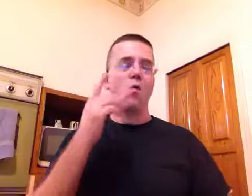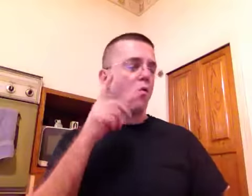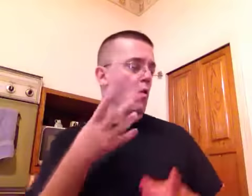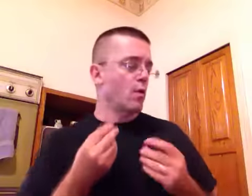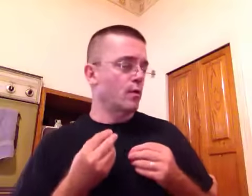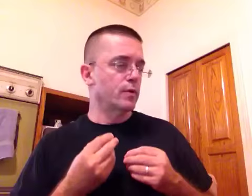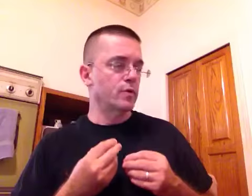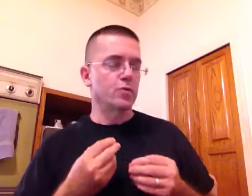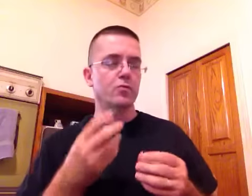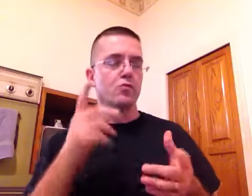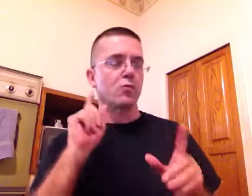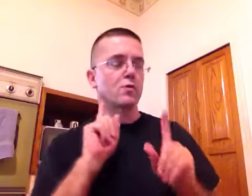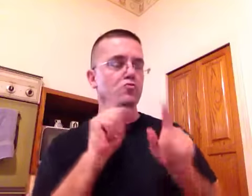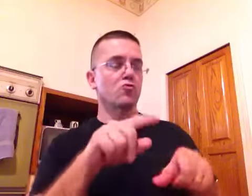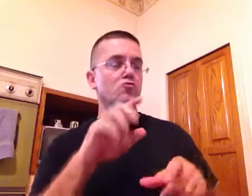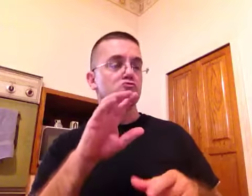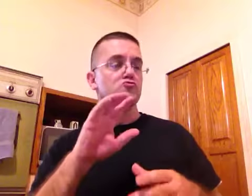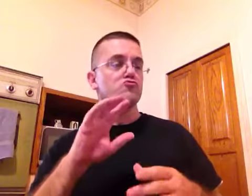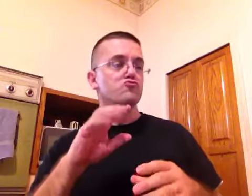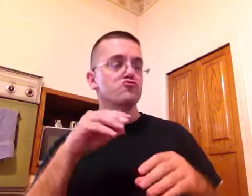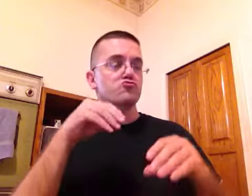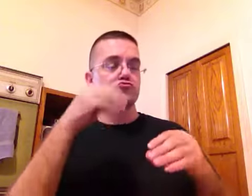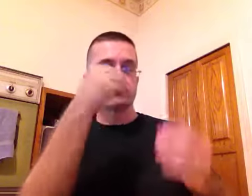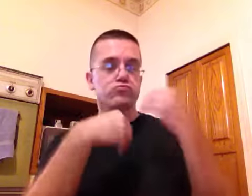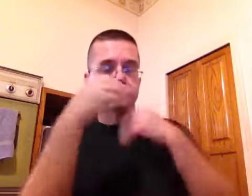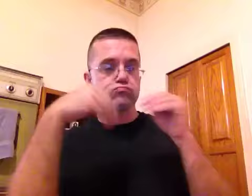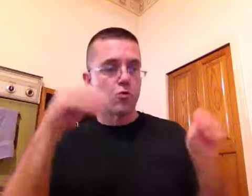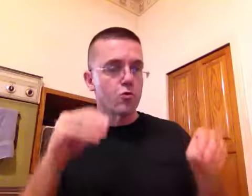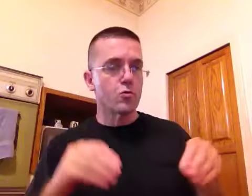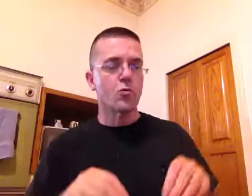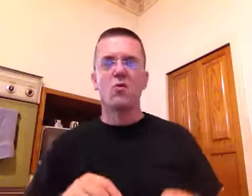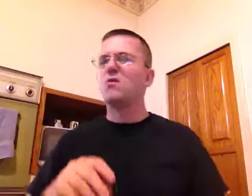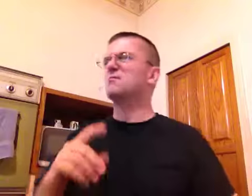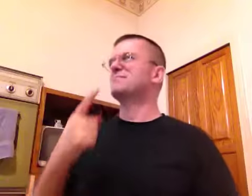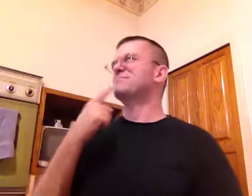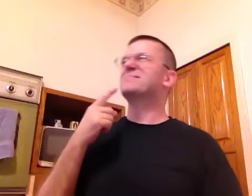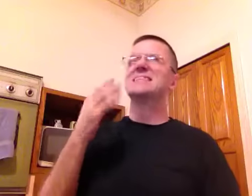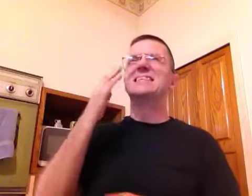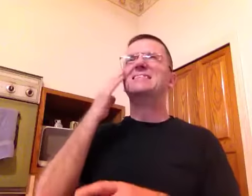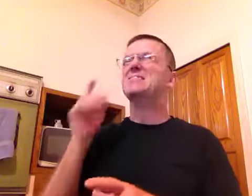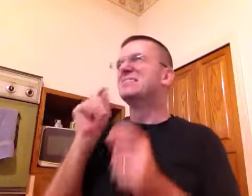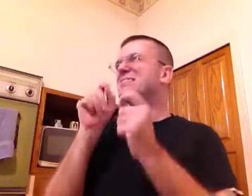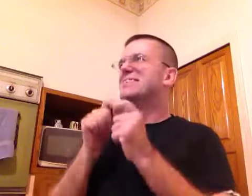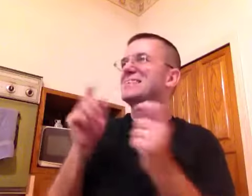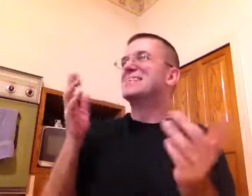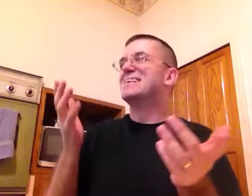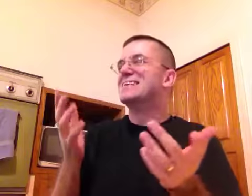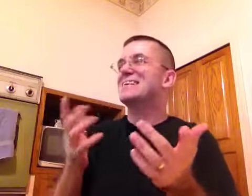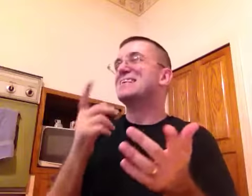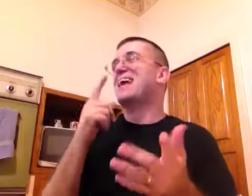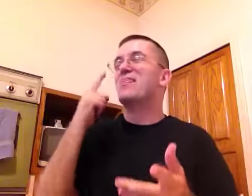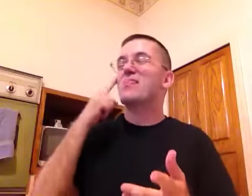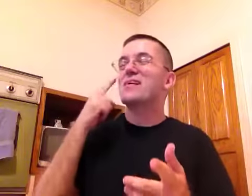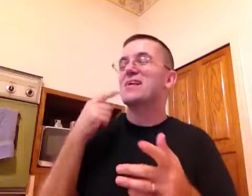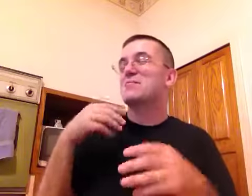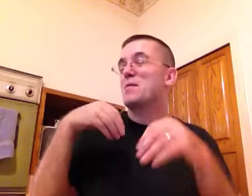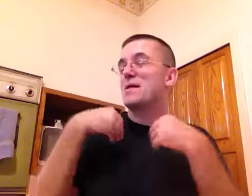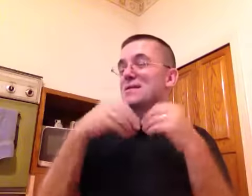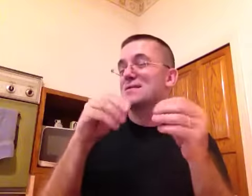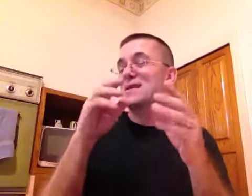just sometimes I think I should sell the recipe or do something like that or license it or something like that. I know that if somebody gets a hold of